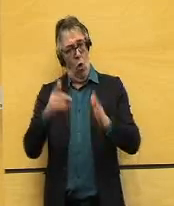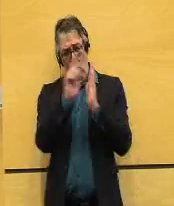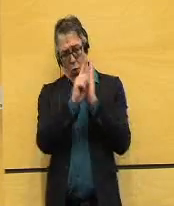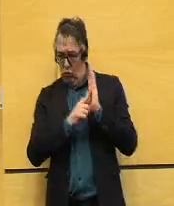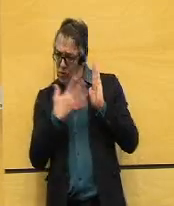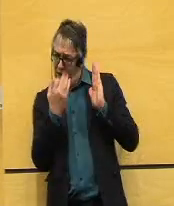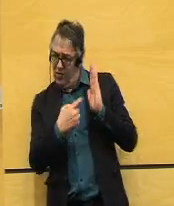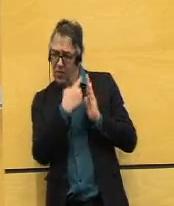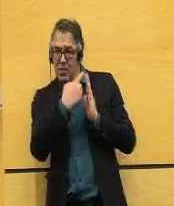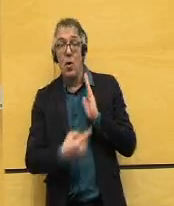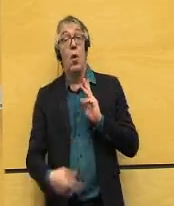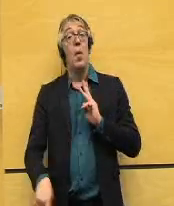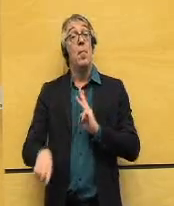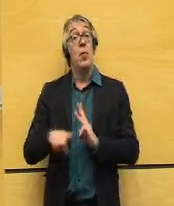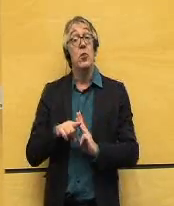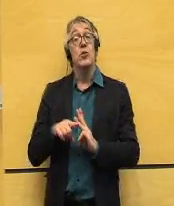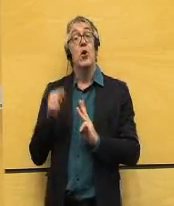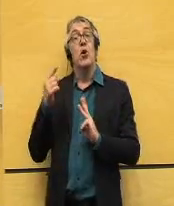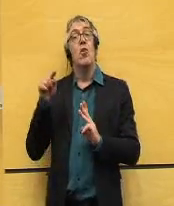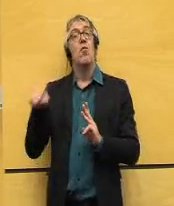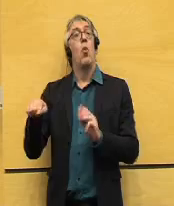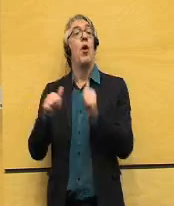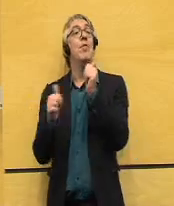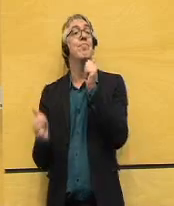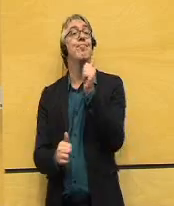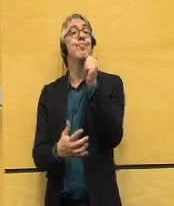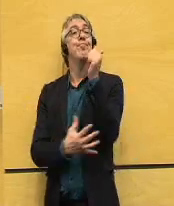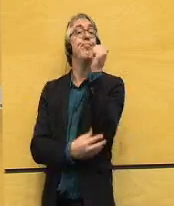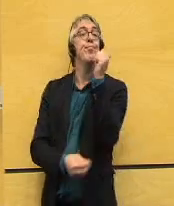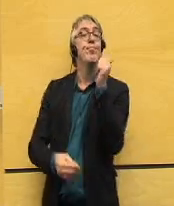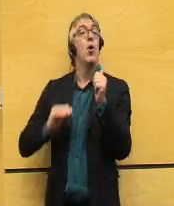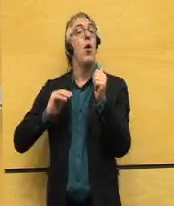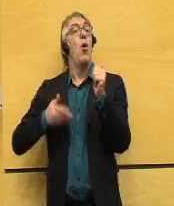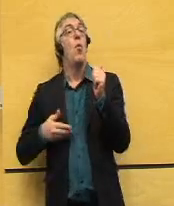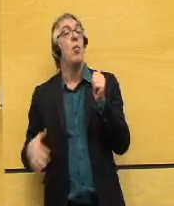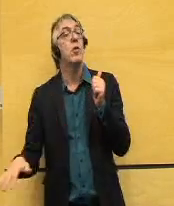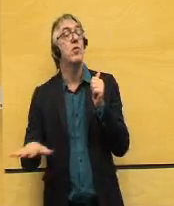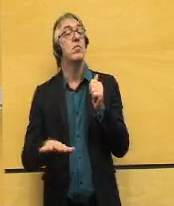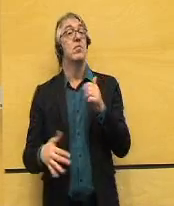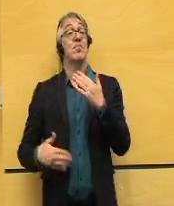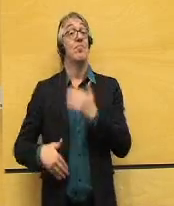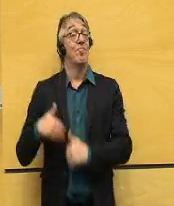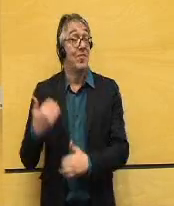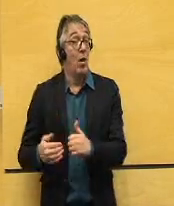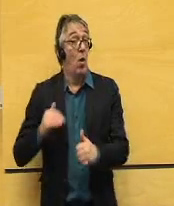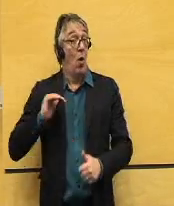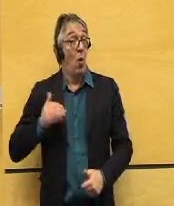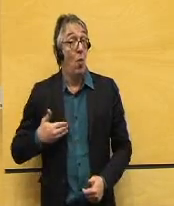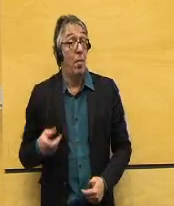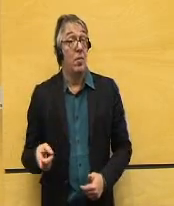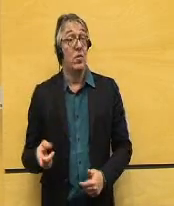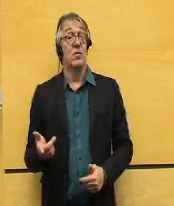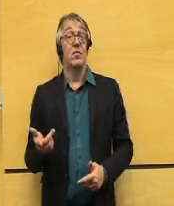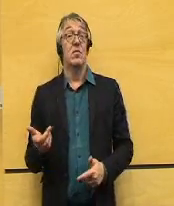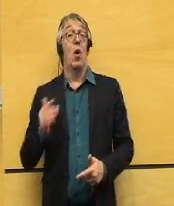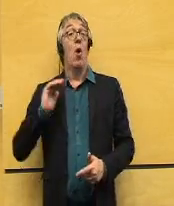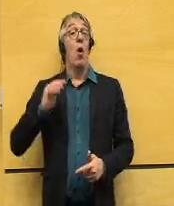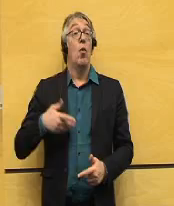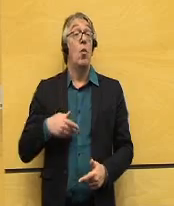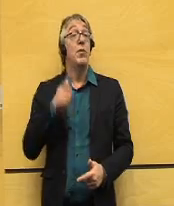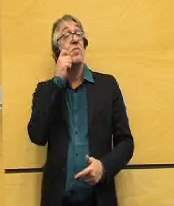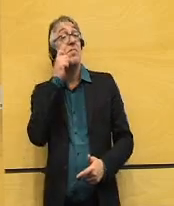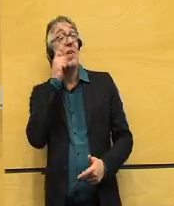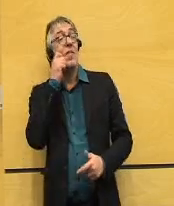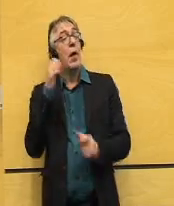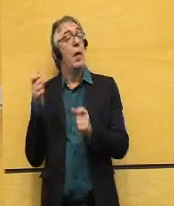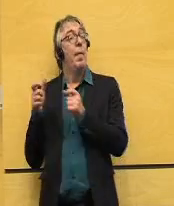training, particularly for the underprivileged women, women with disabilities, and women from ethnic